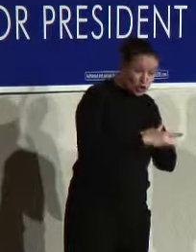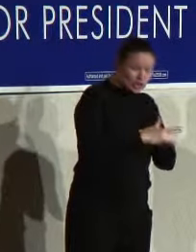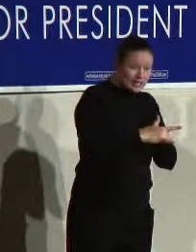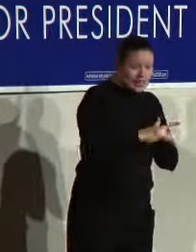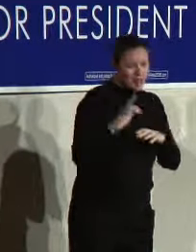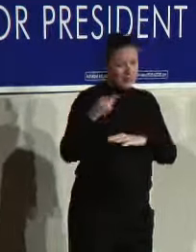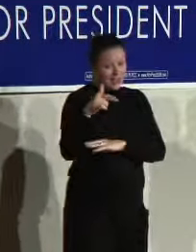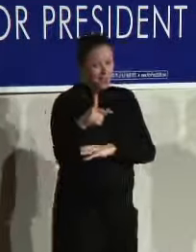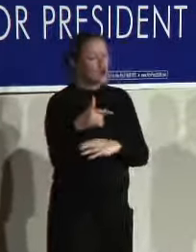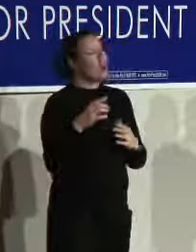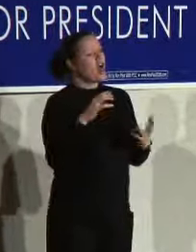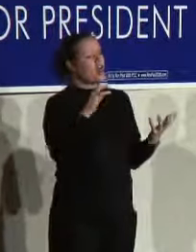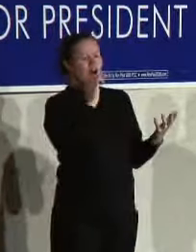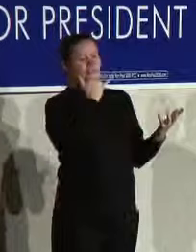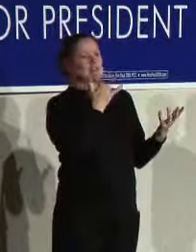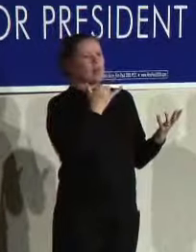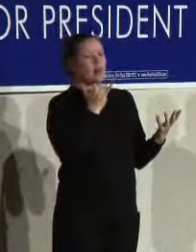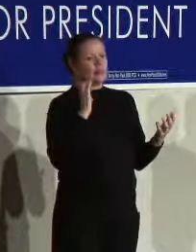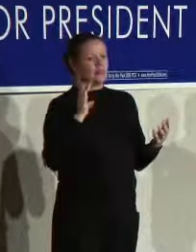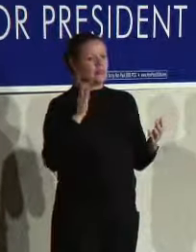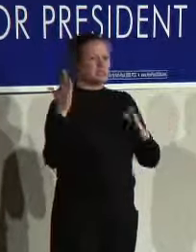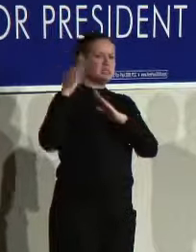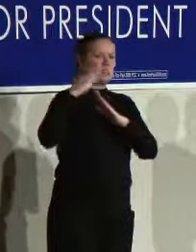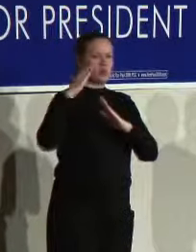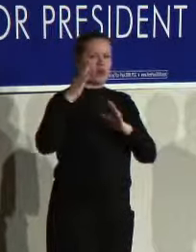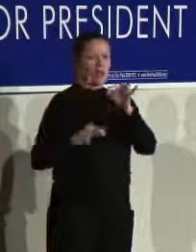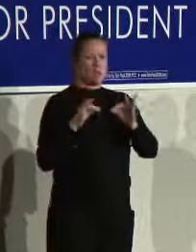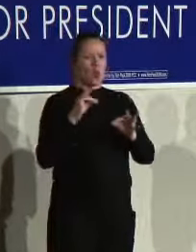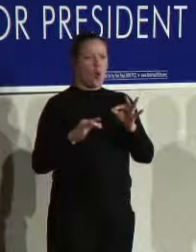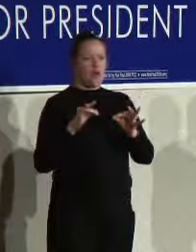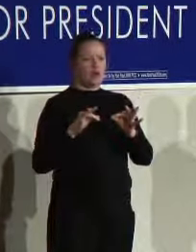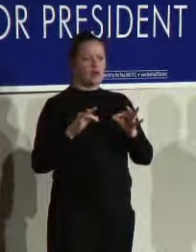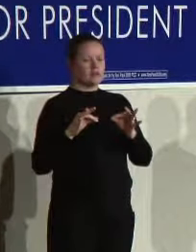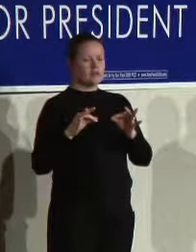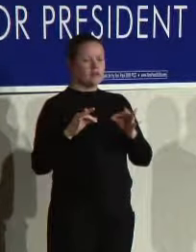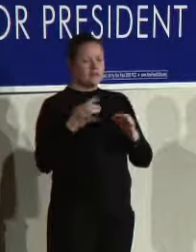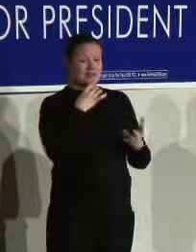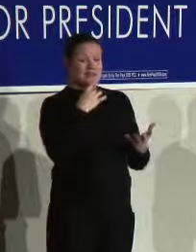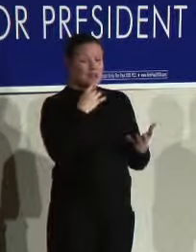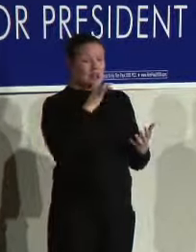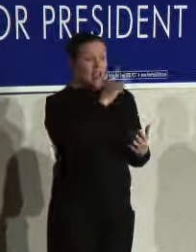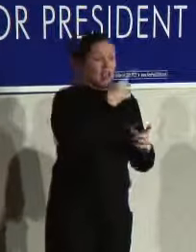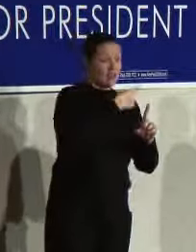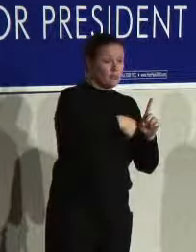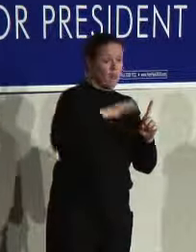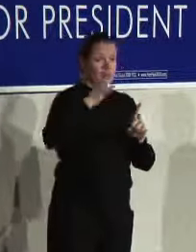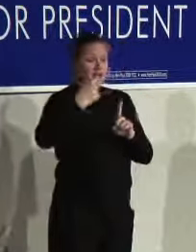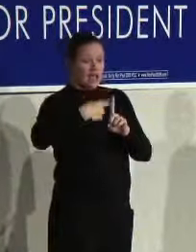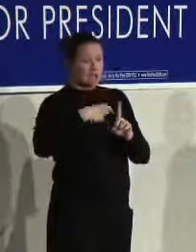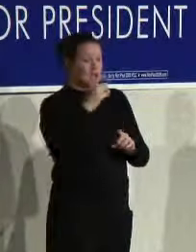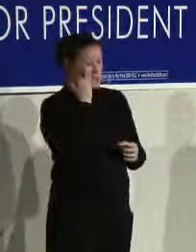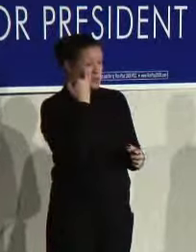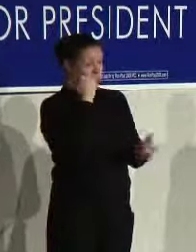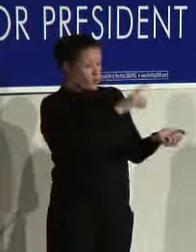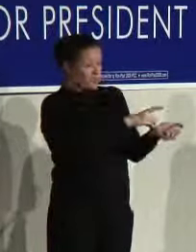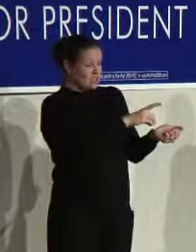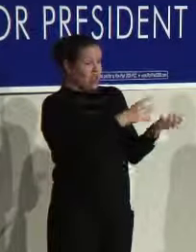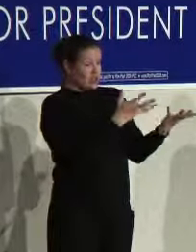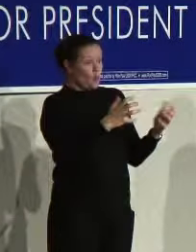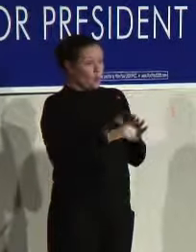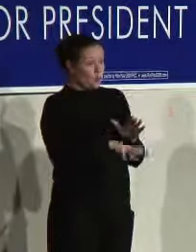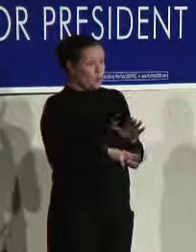Supreme Court come along and rule that even up into the 8th and 9th month, if a doctor decided to do an abortion, he could get paid for